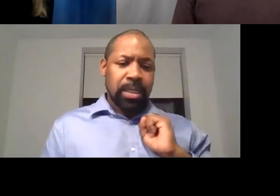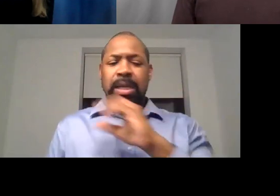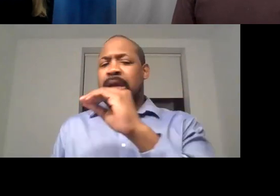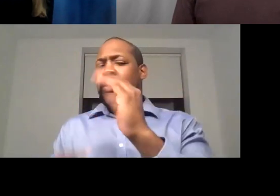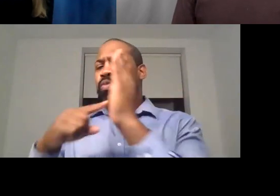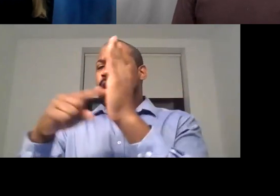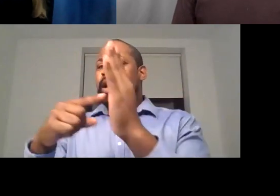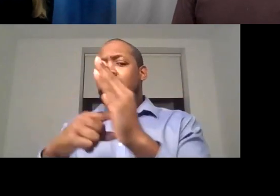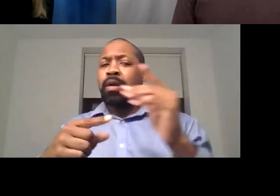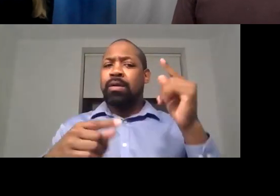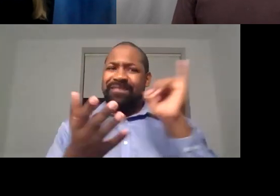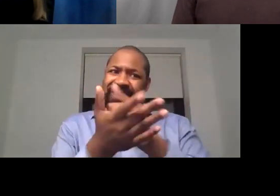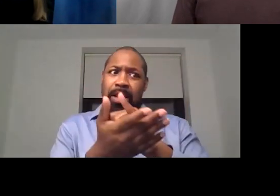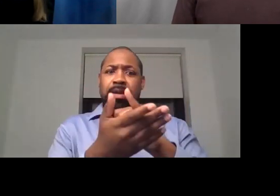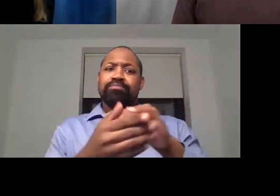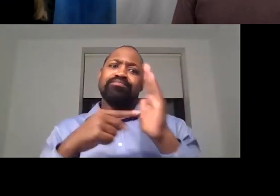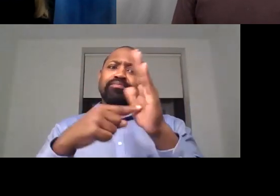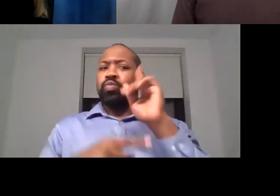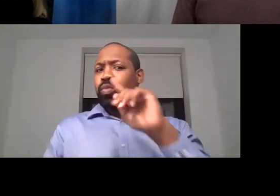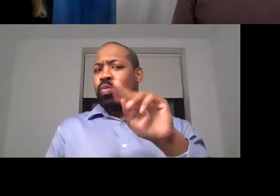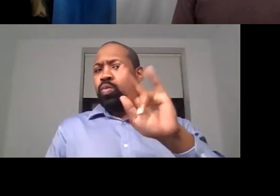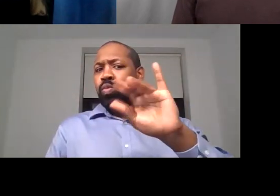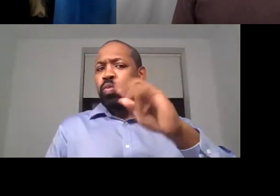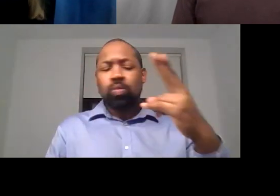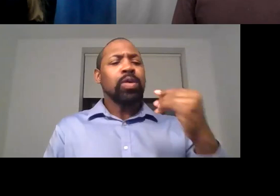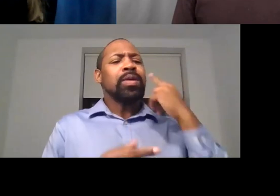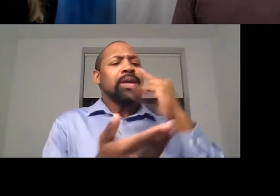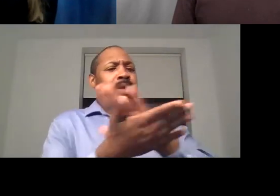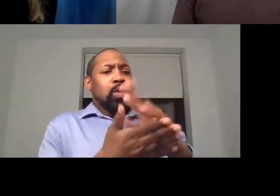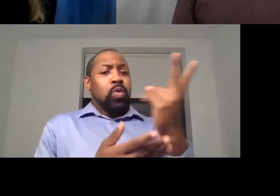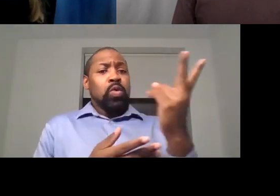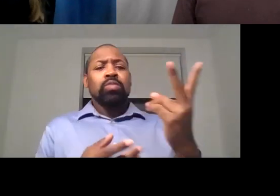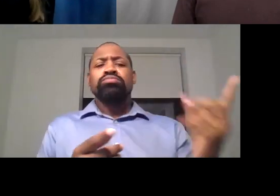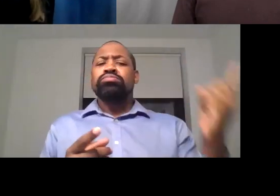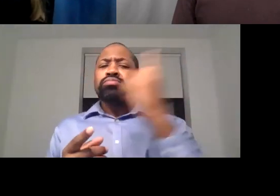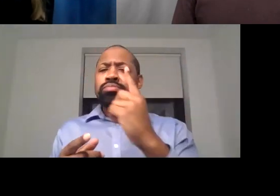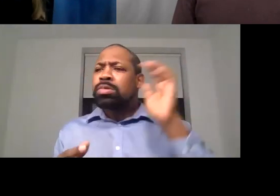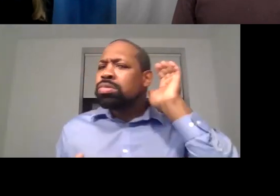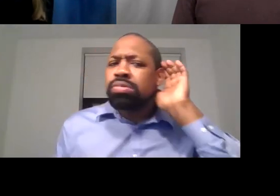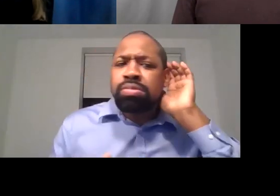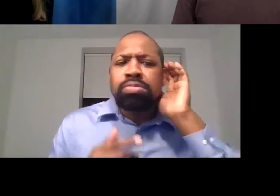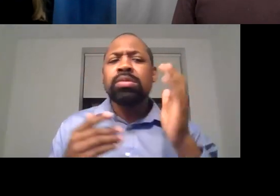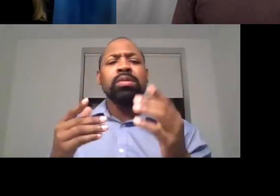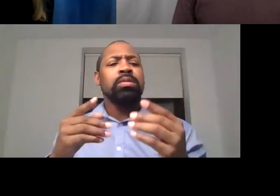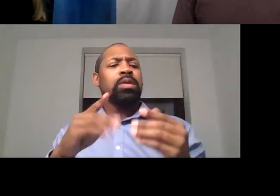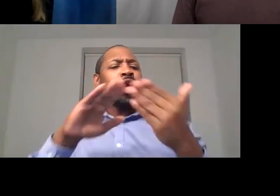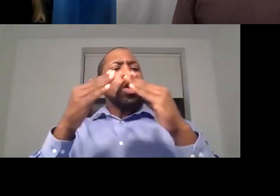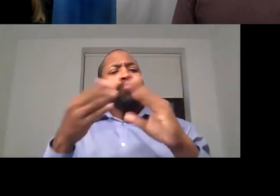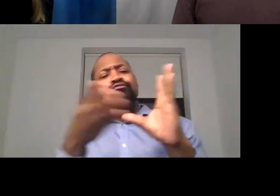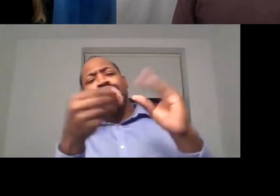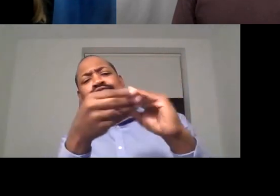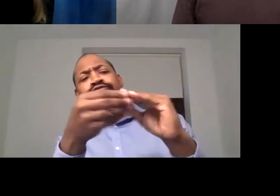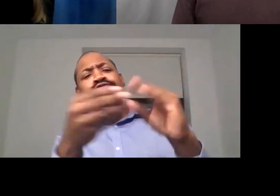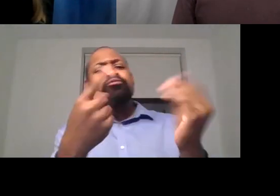people. We want to explain the Senate and the representatives and have